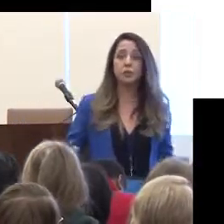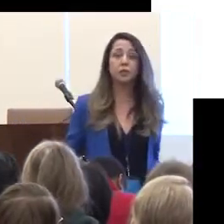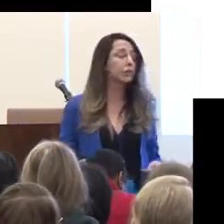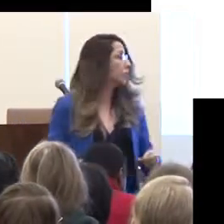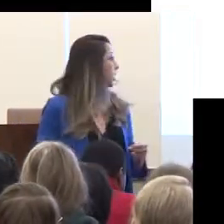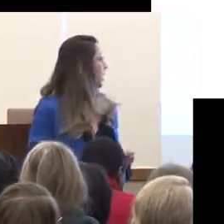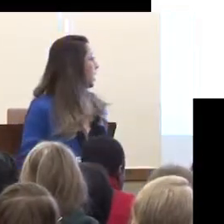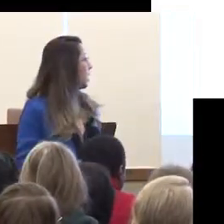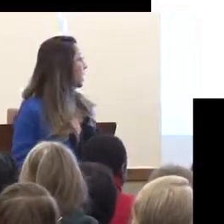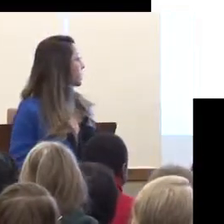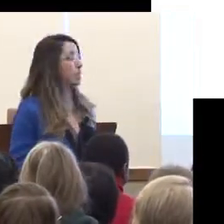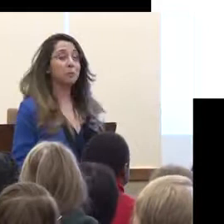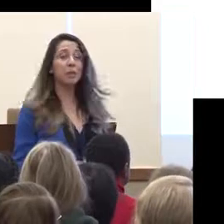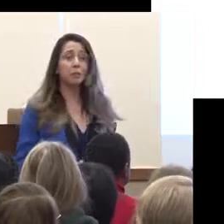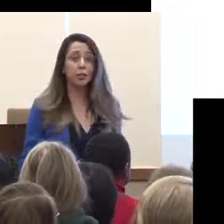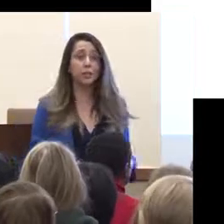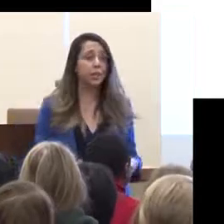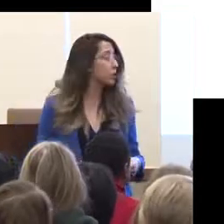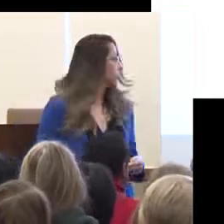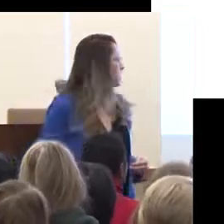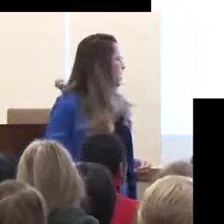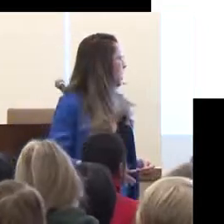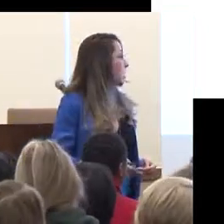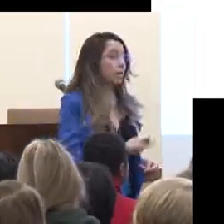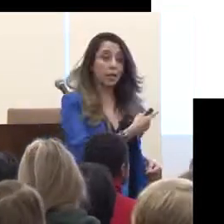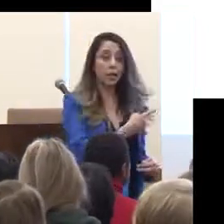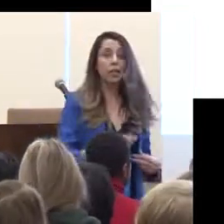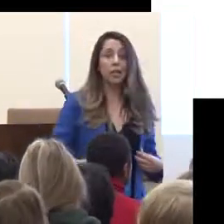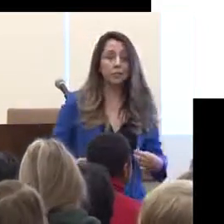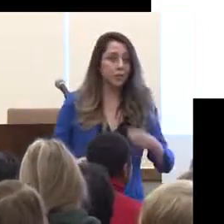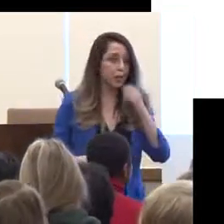punching each other, and symmetrical